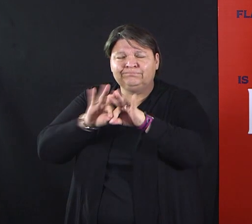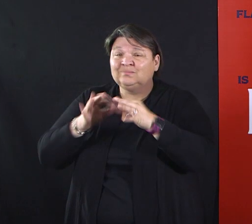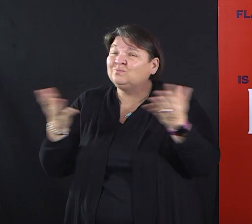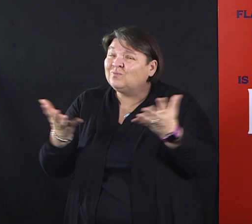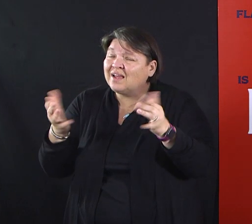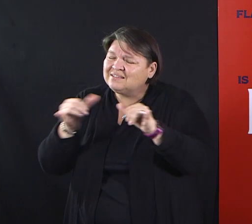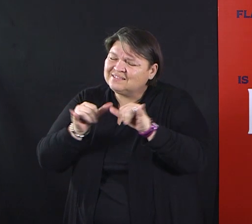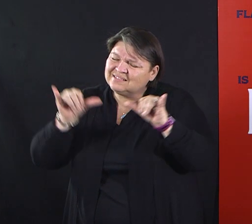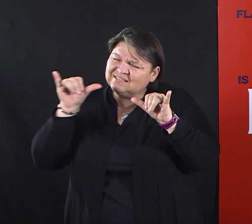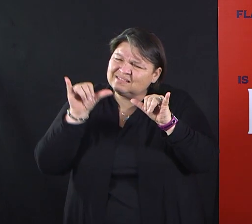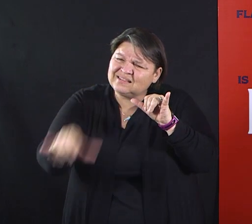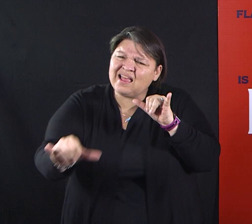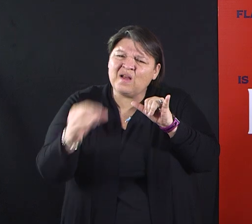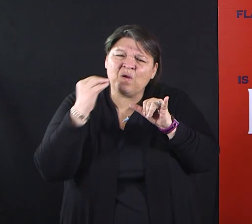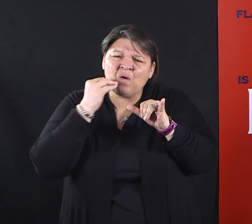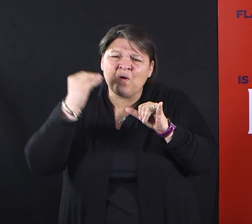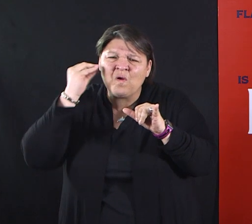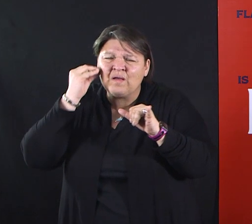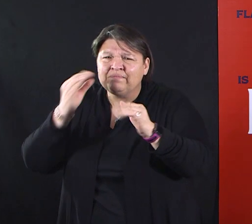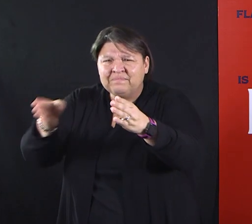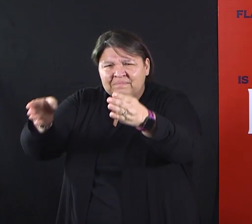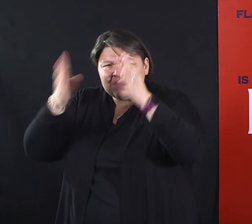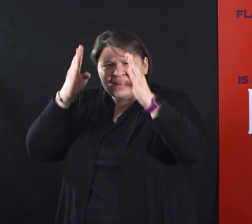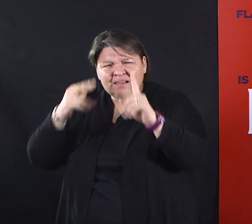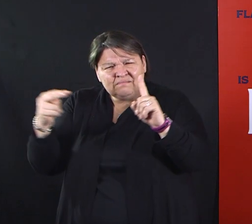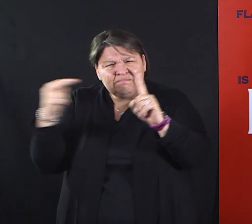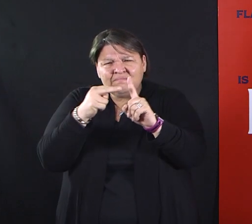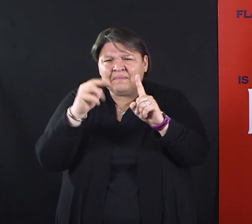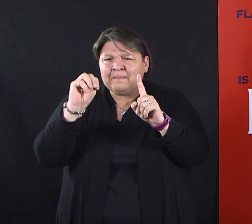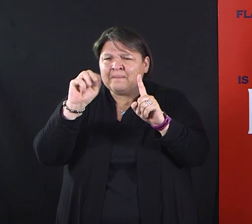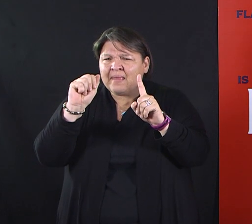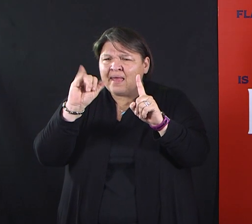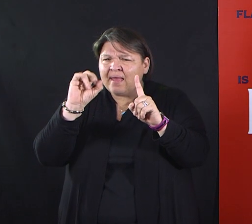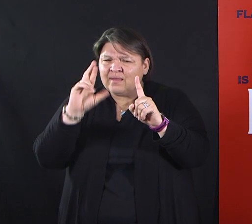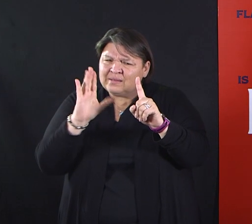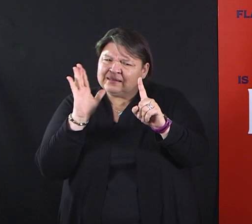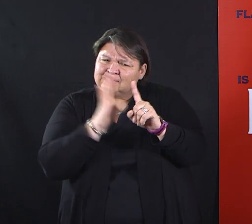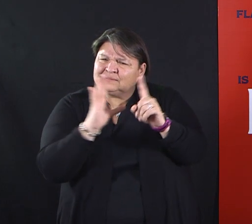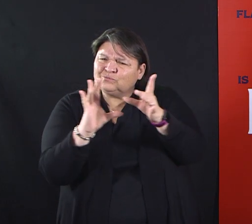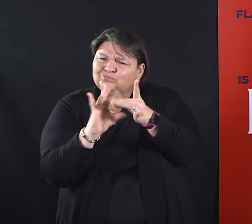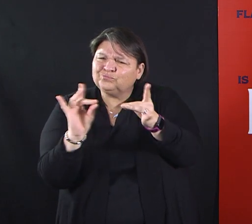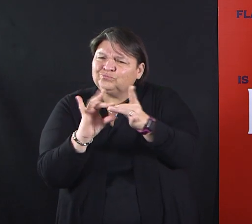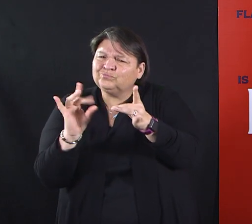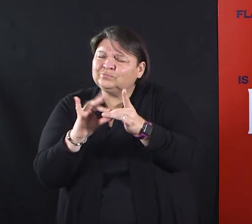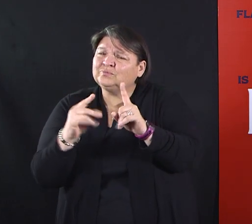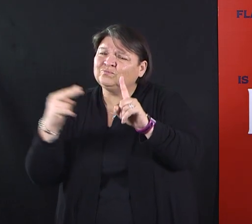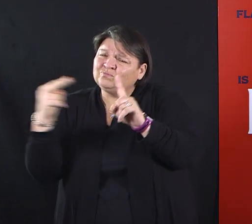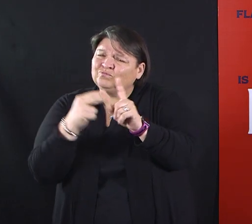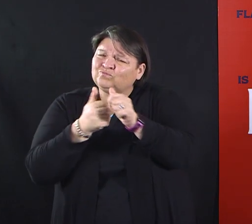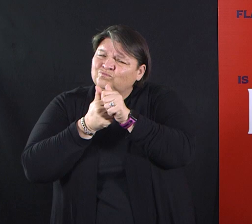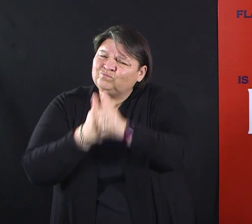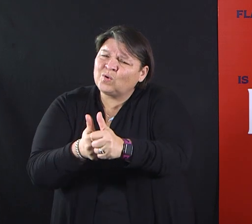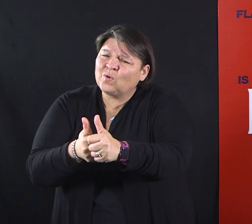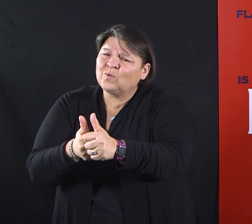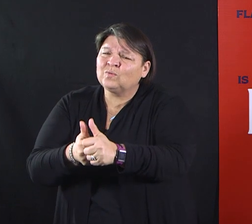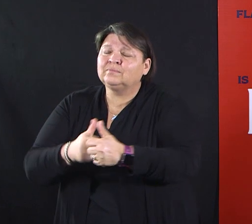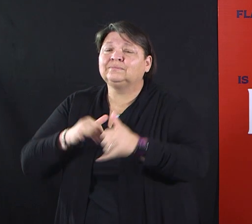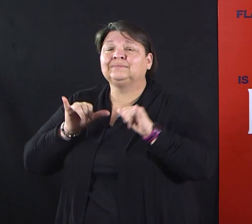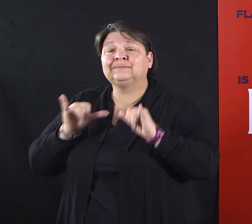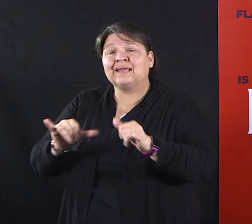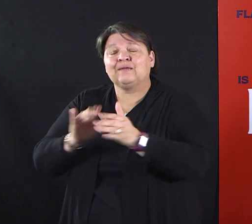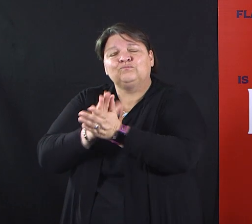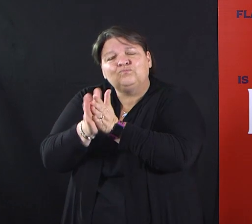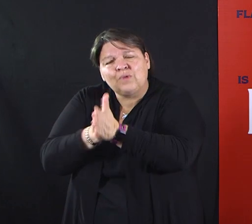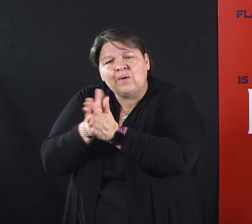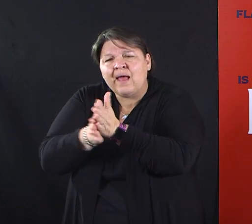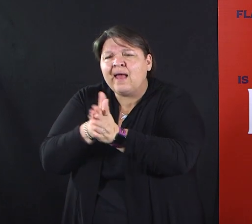we keep separation and we use good hand hygiene. We also recognize that there's a lot of questions out there and that the uncertainty of this